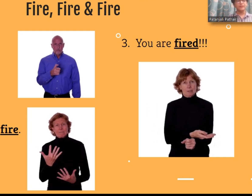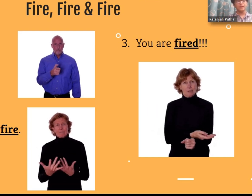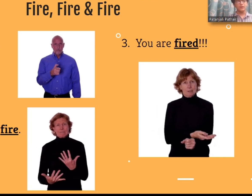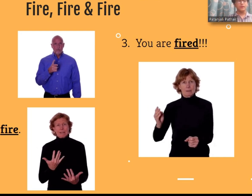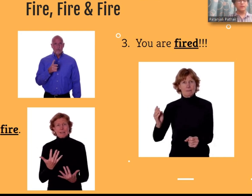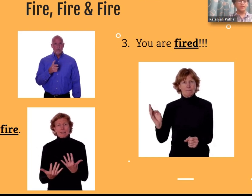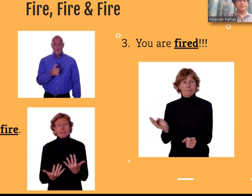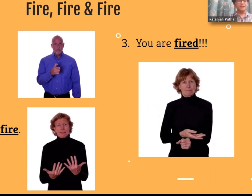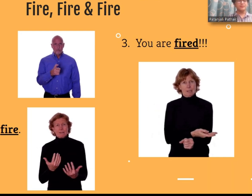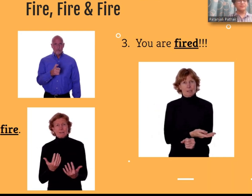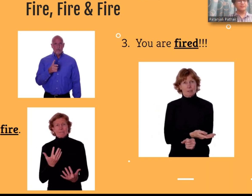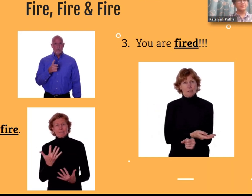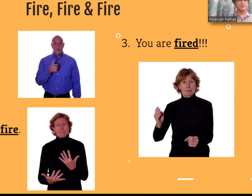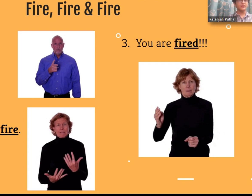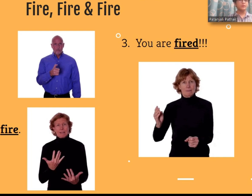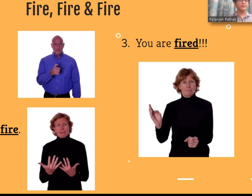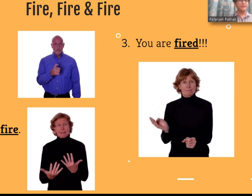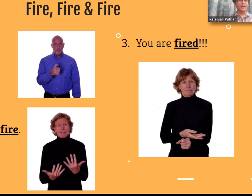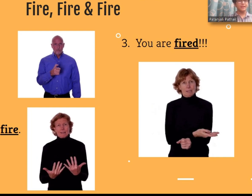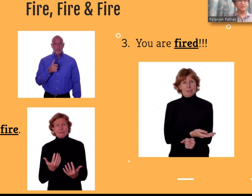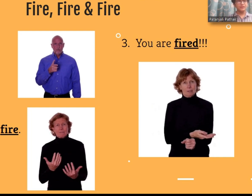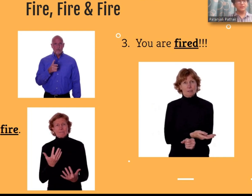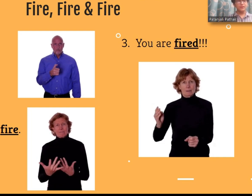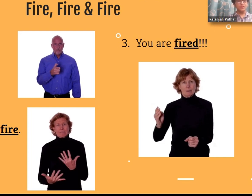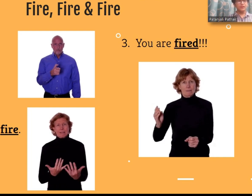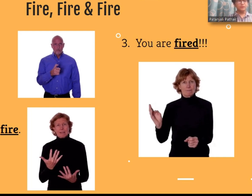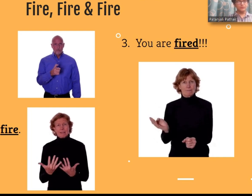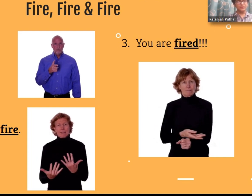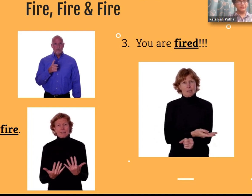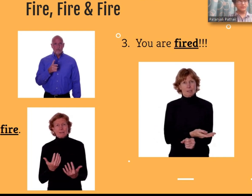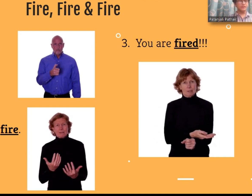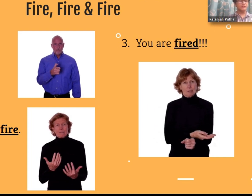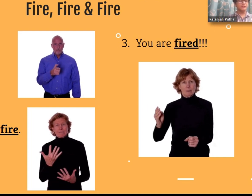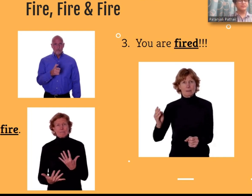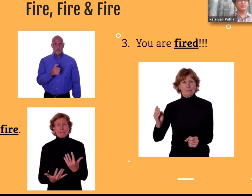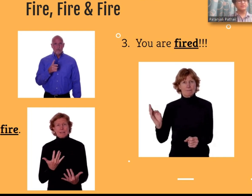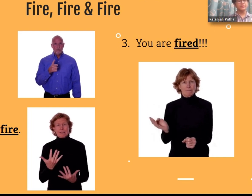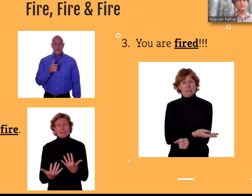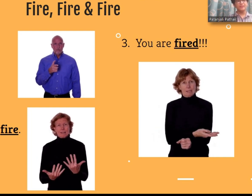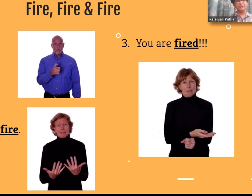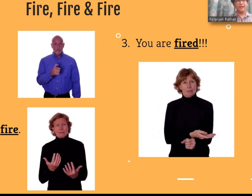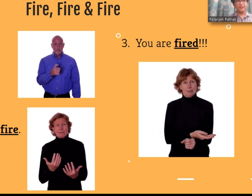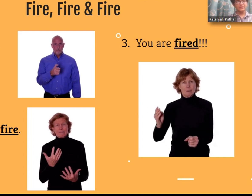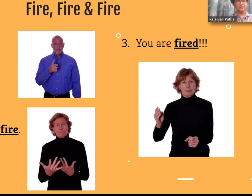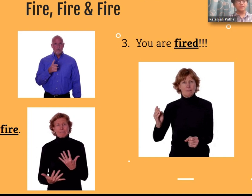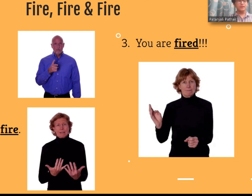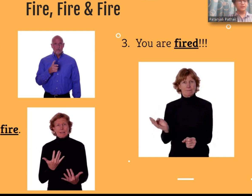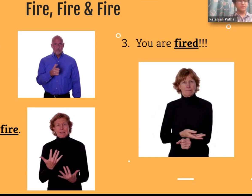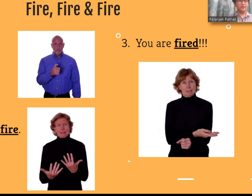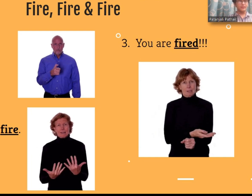out. That suggests that you are being axed. So, the gesture suggests something getting axed, getting